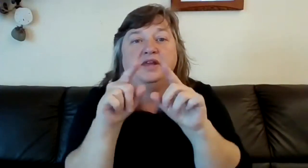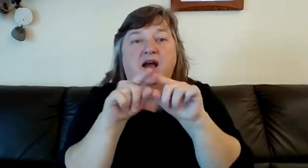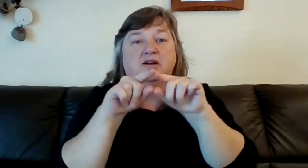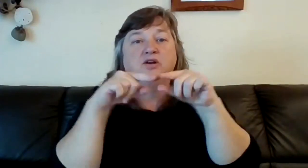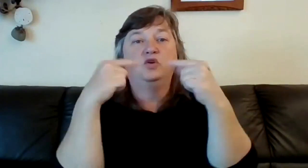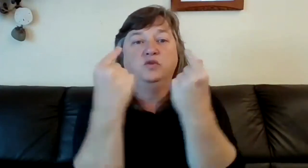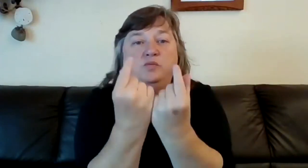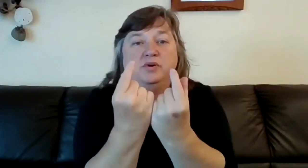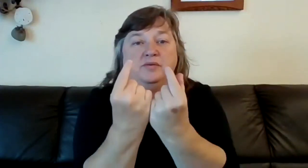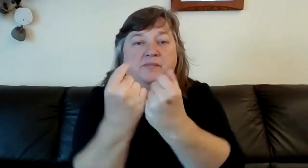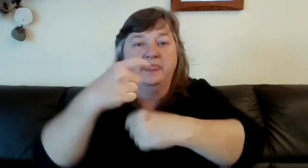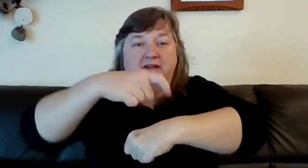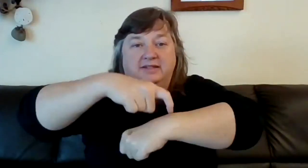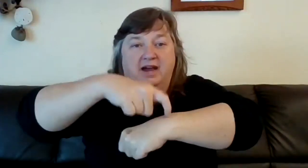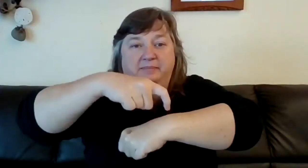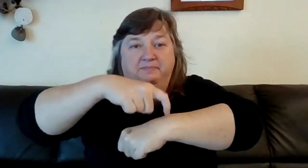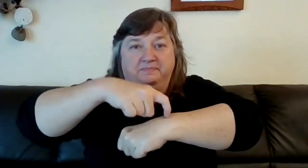Yeah, group time.